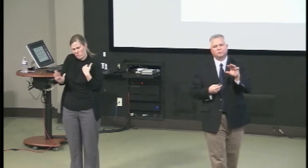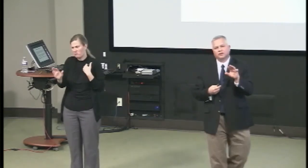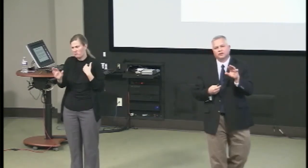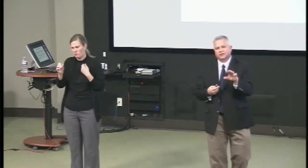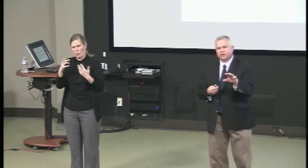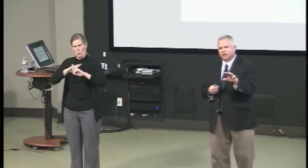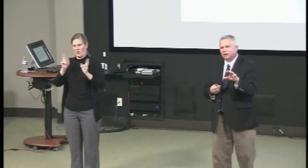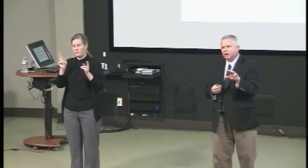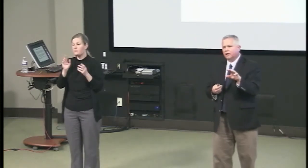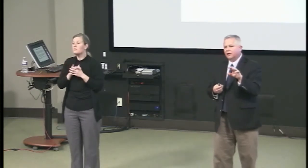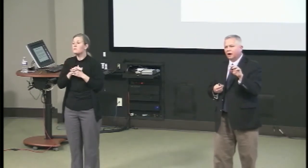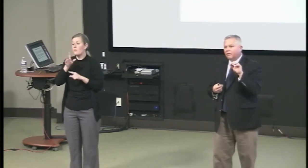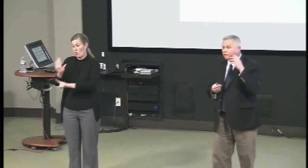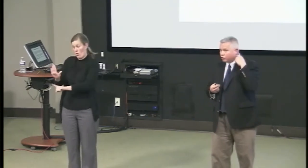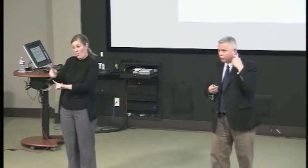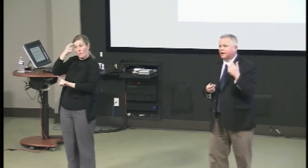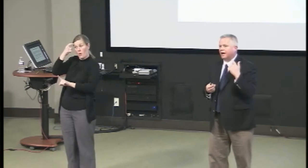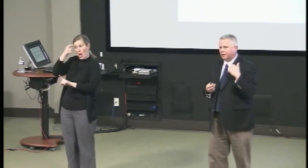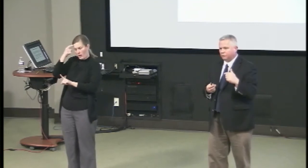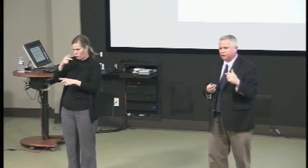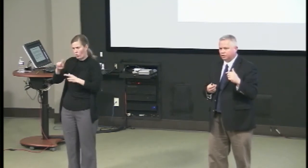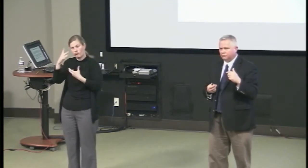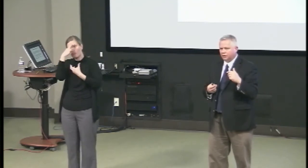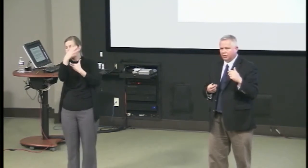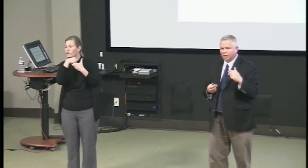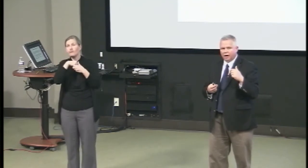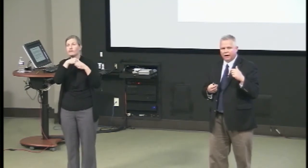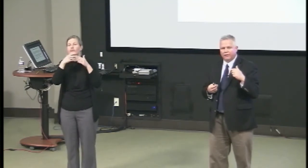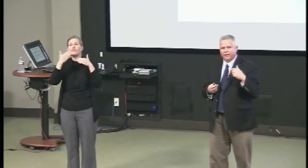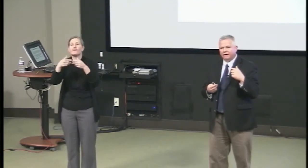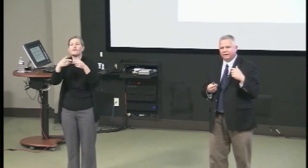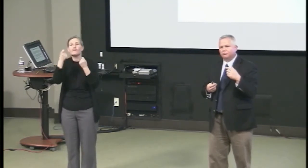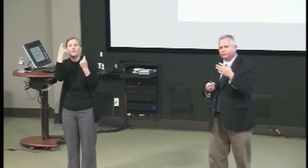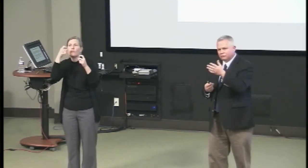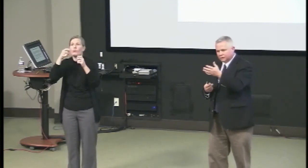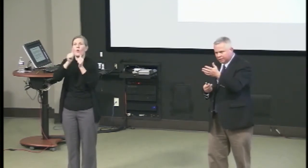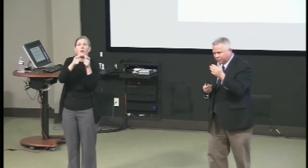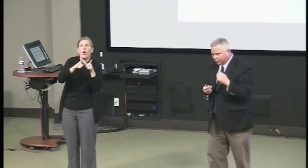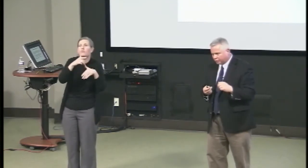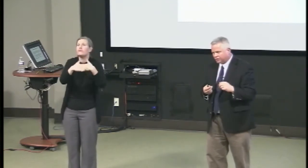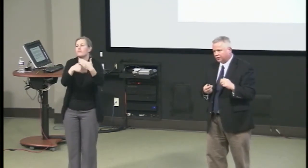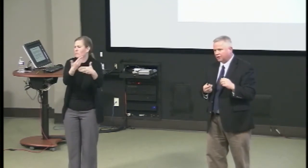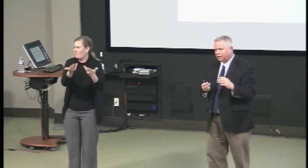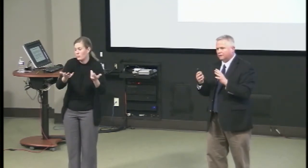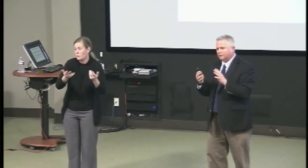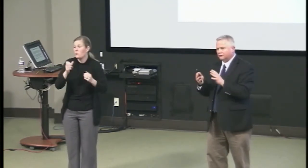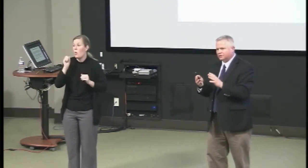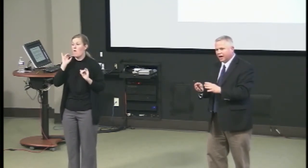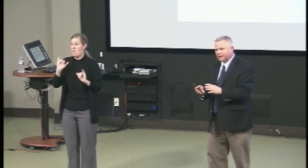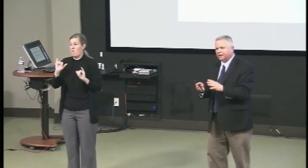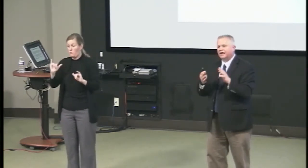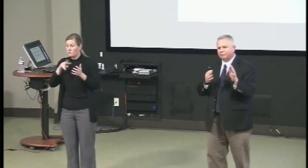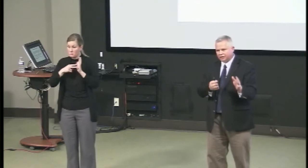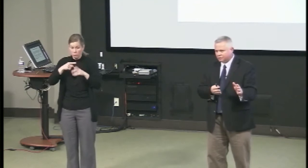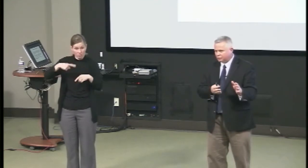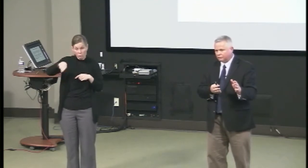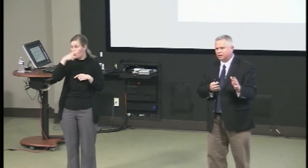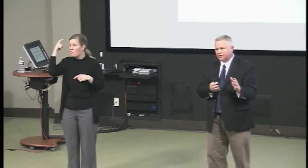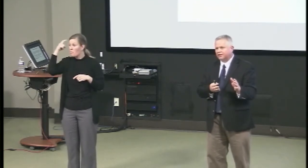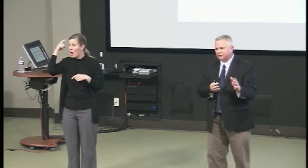brain specialization for language that it appears signing